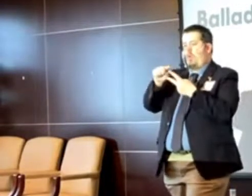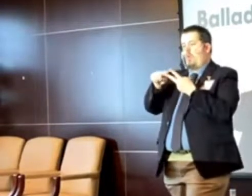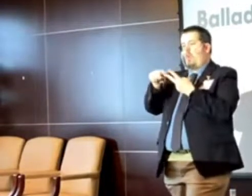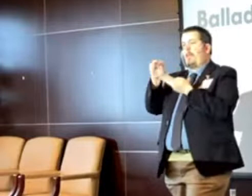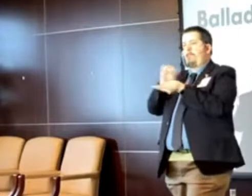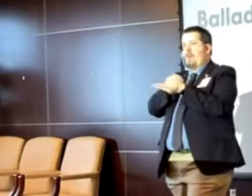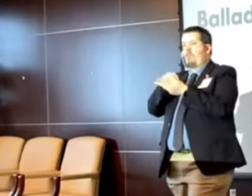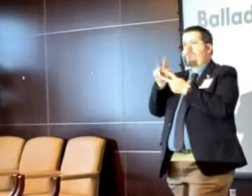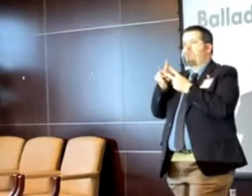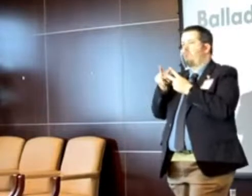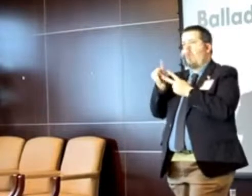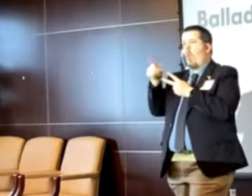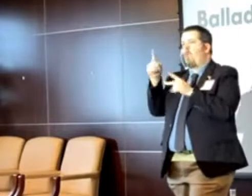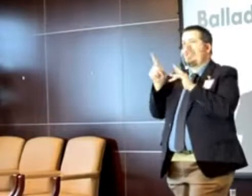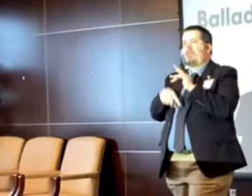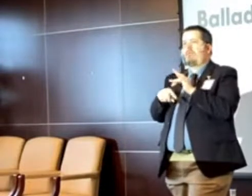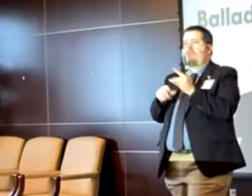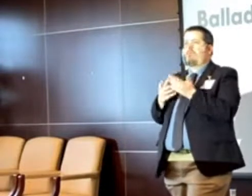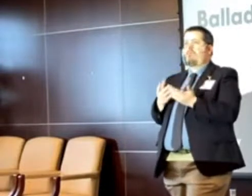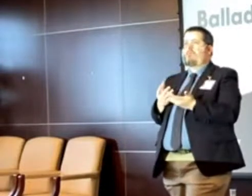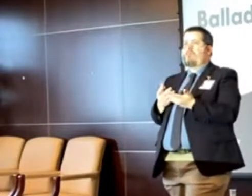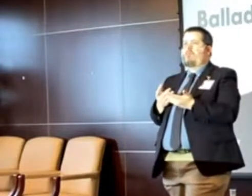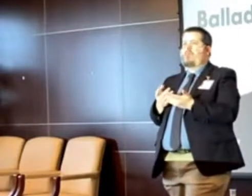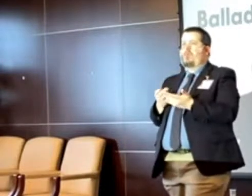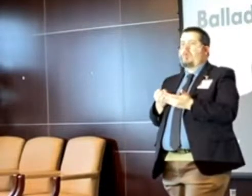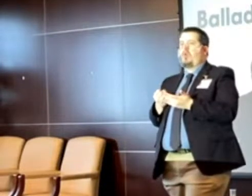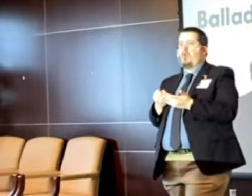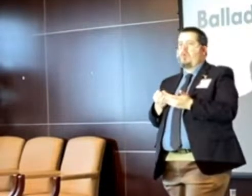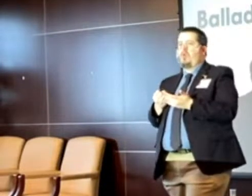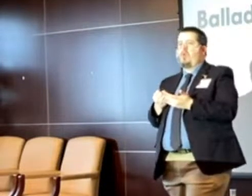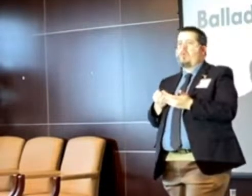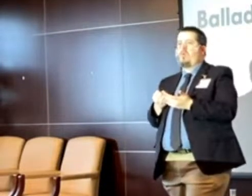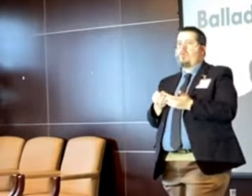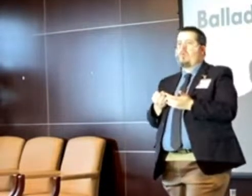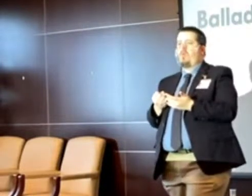exemption. So